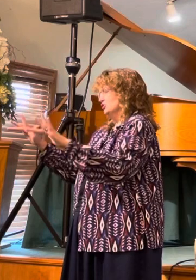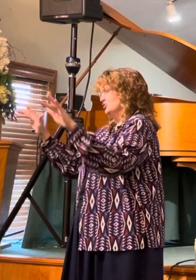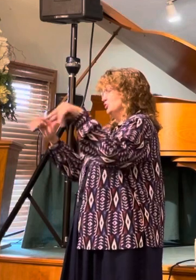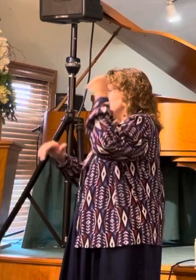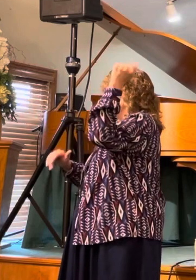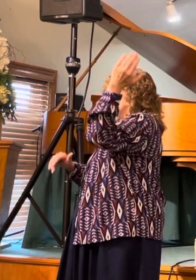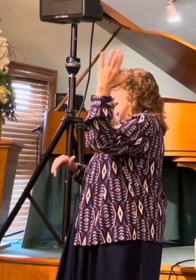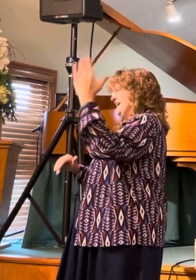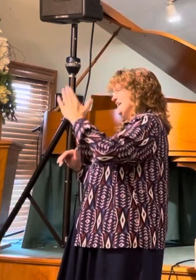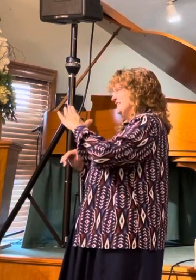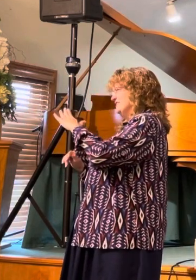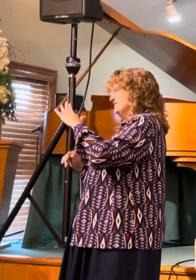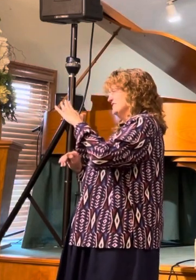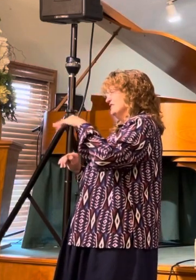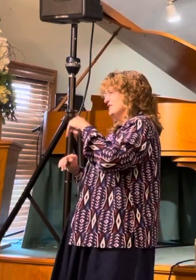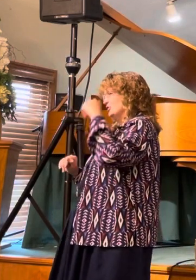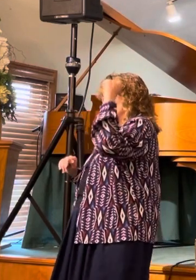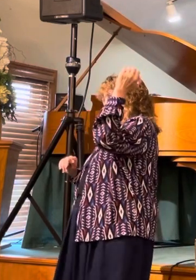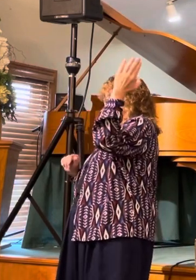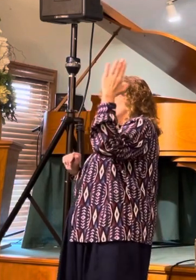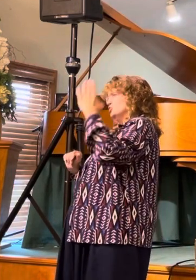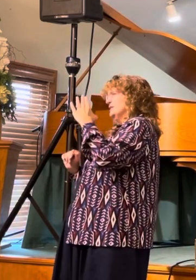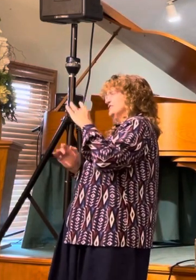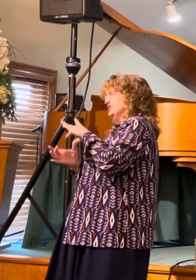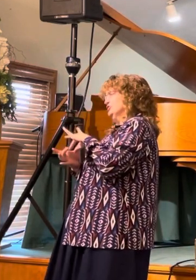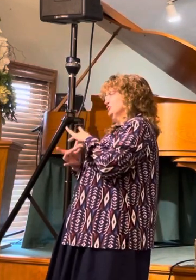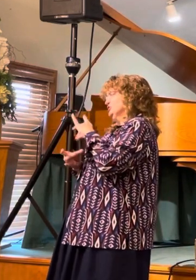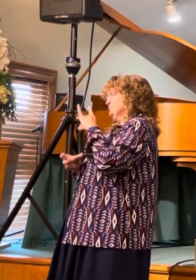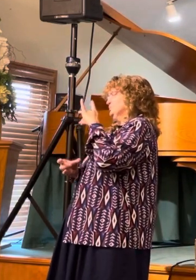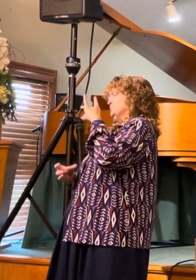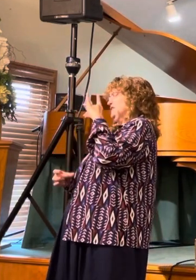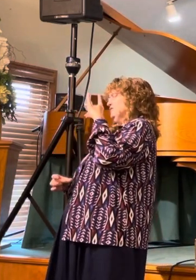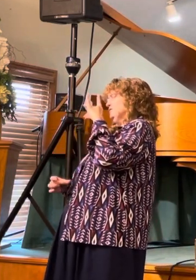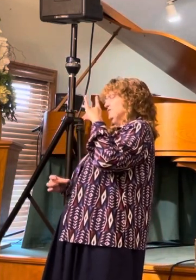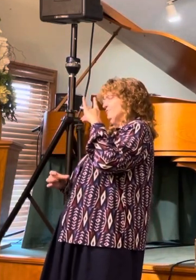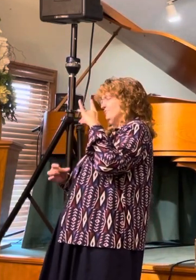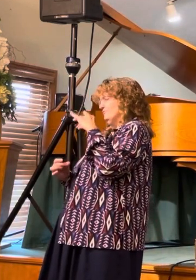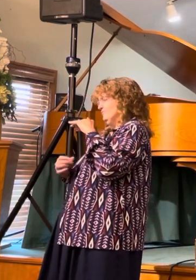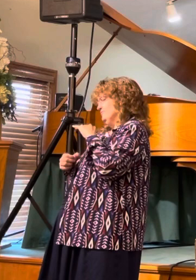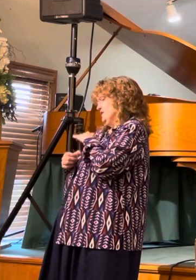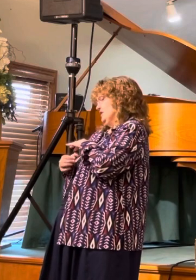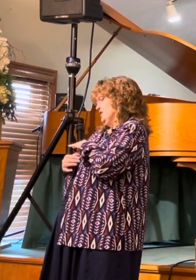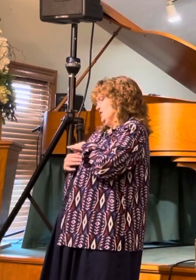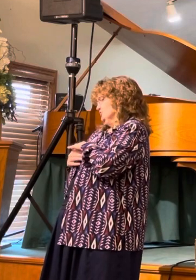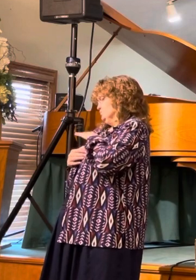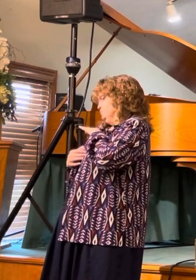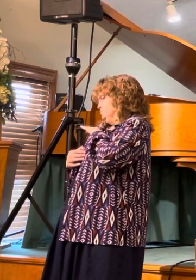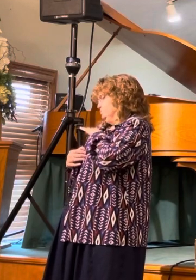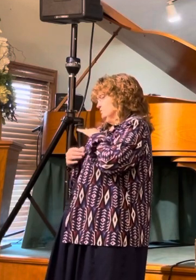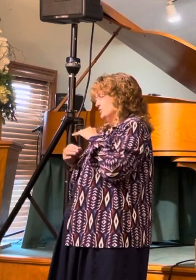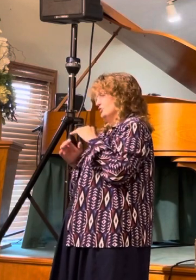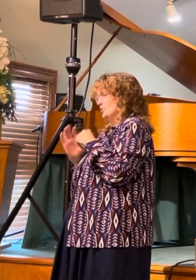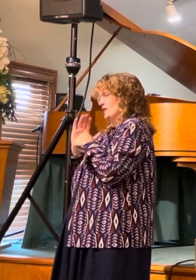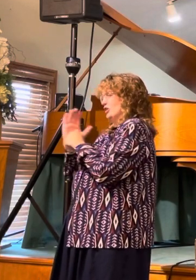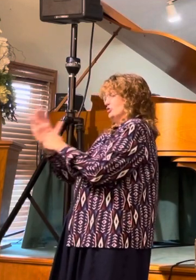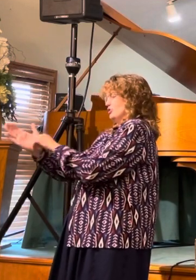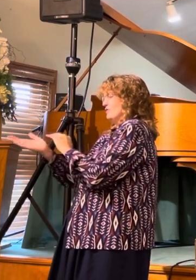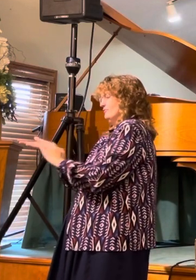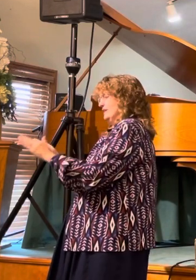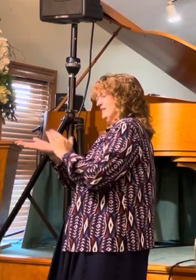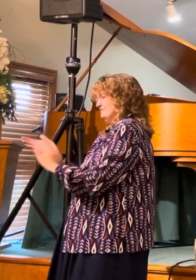a heart that your Spirit fills. May I show forgiveness and